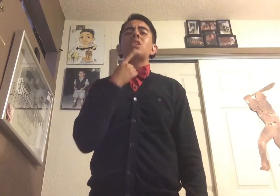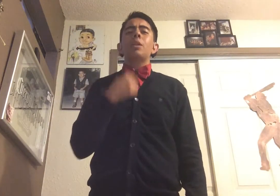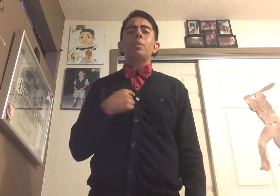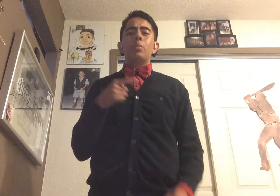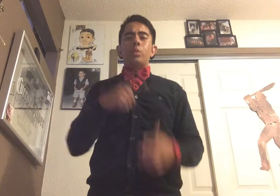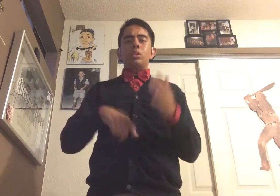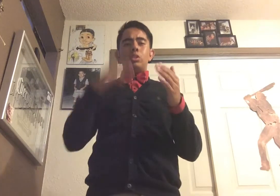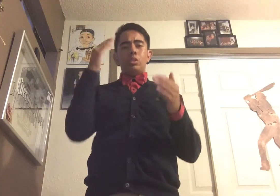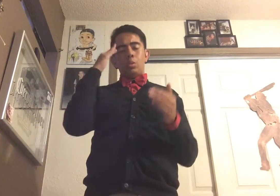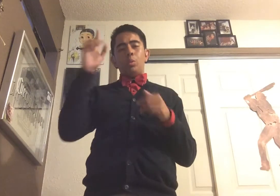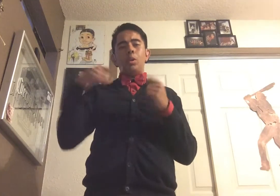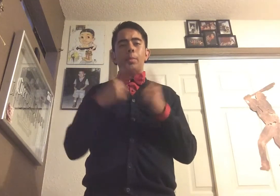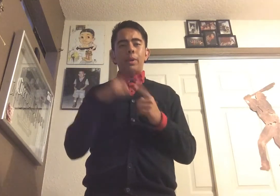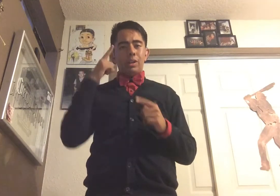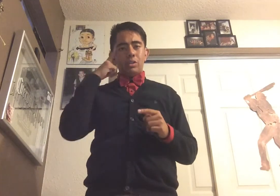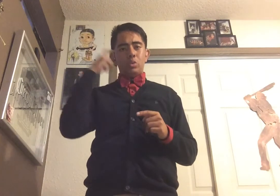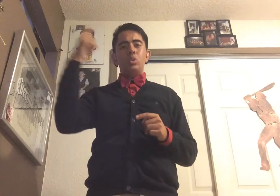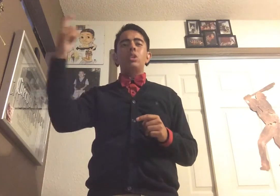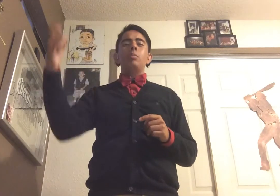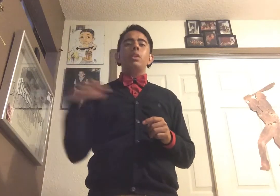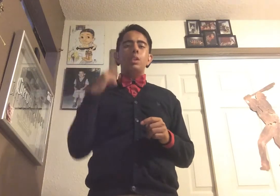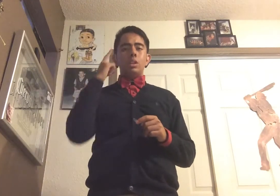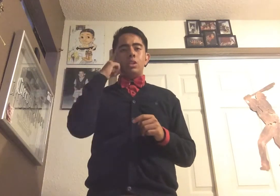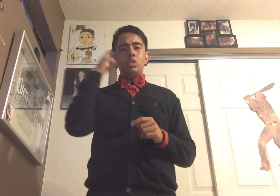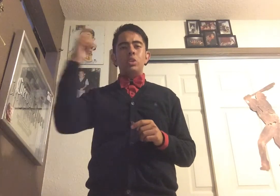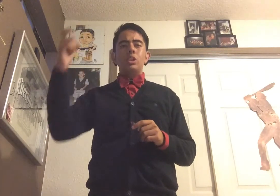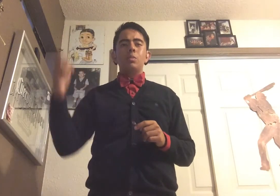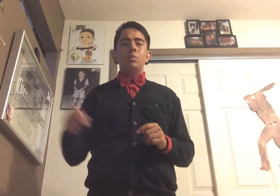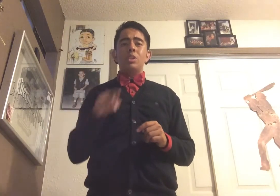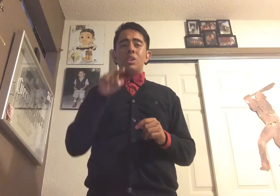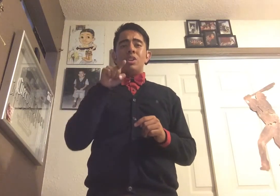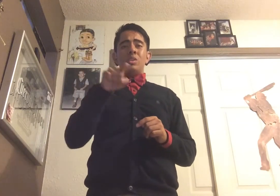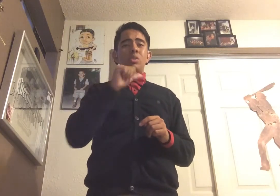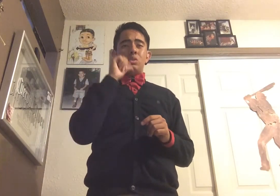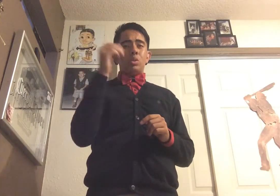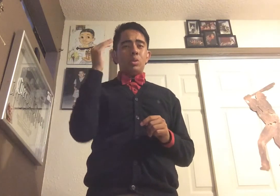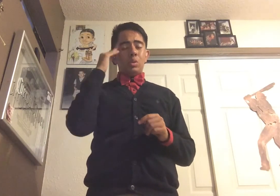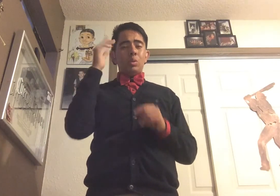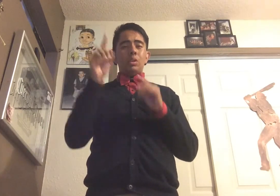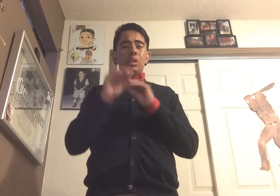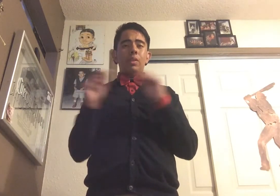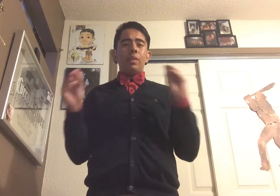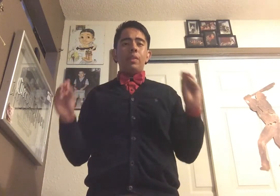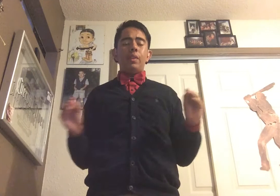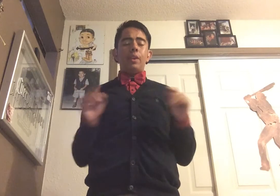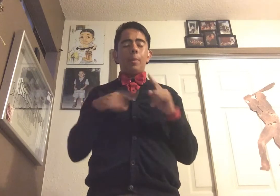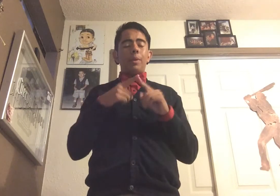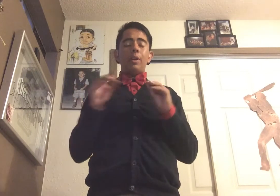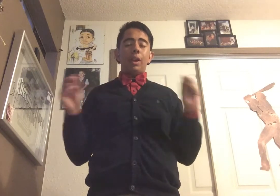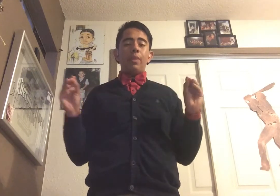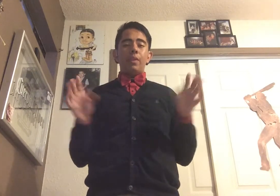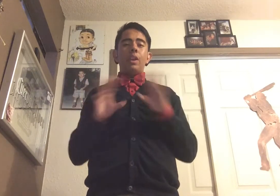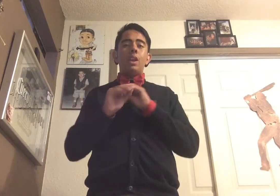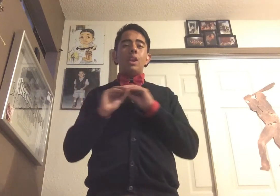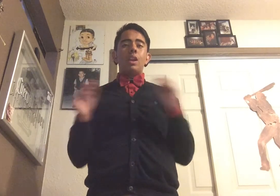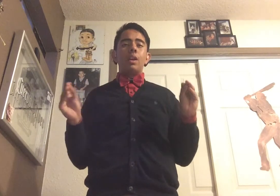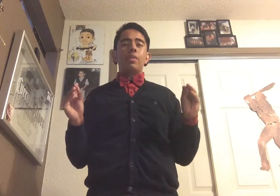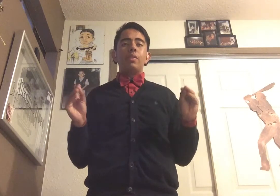Tell me what you know about dreaming, dreaming. You don't really know about nothing,